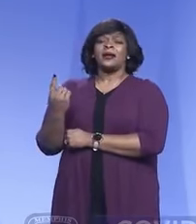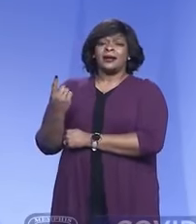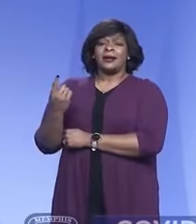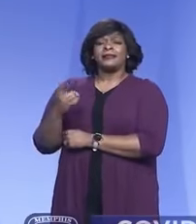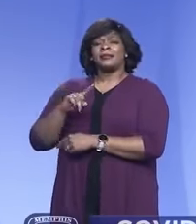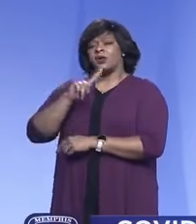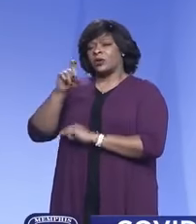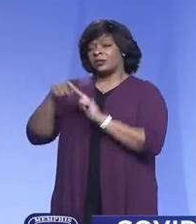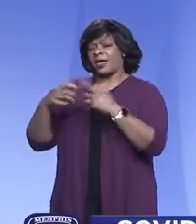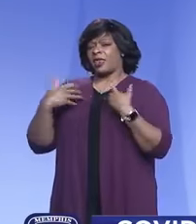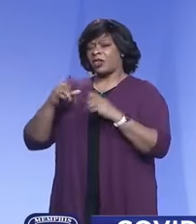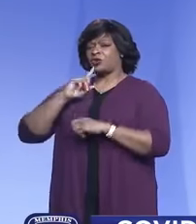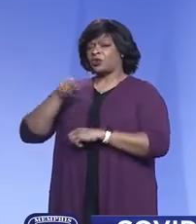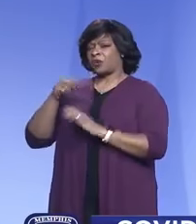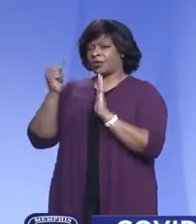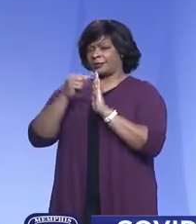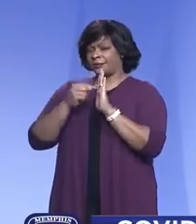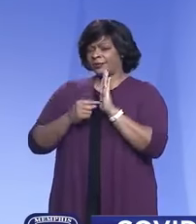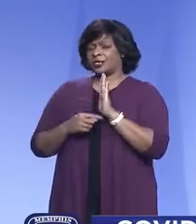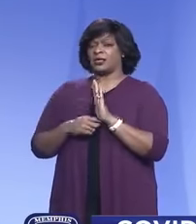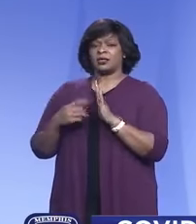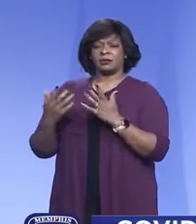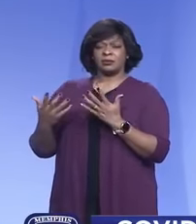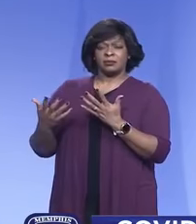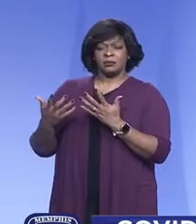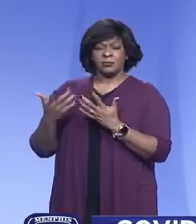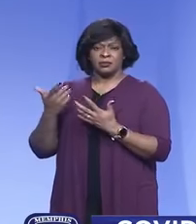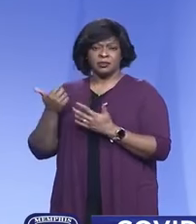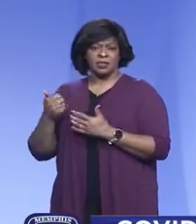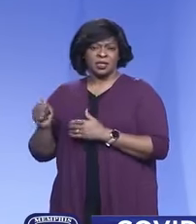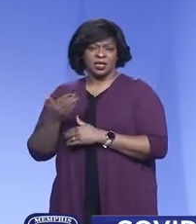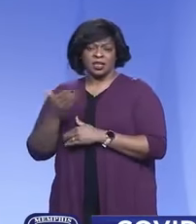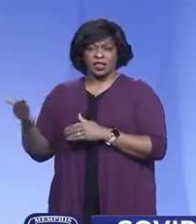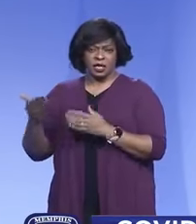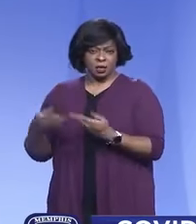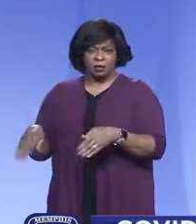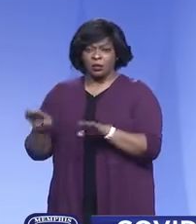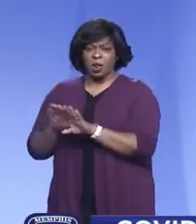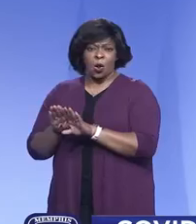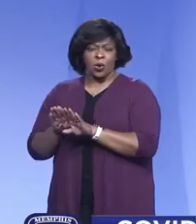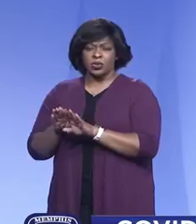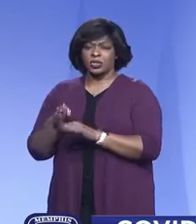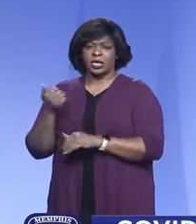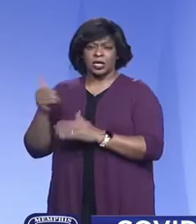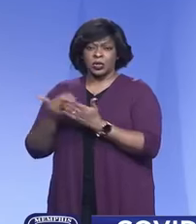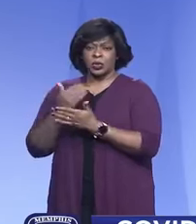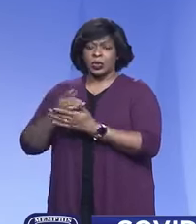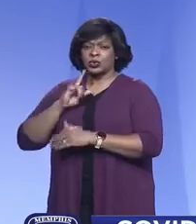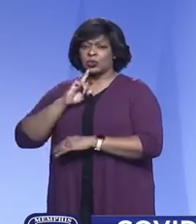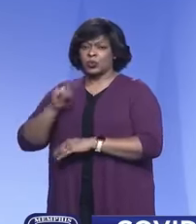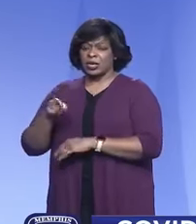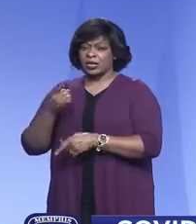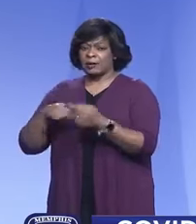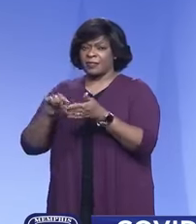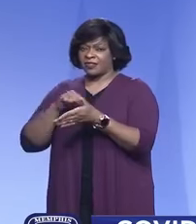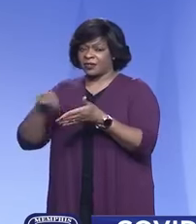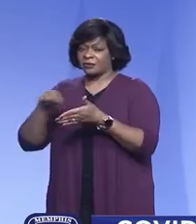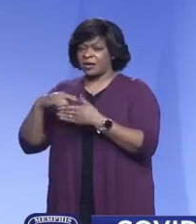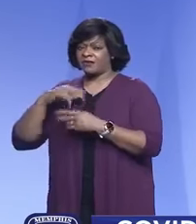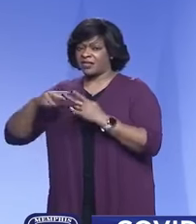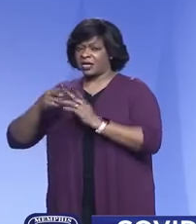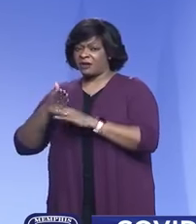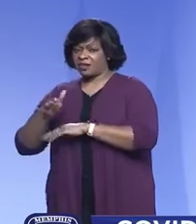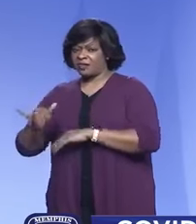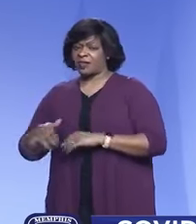health directive. I was wondering, was there enforcement this weekend? Was anything closed? And is there a new directive coming this week? And then I have a